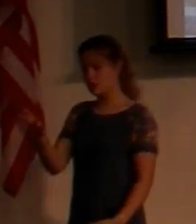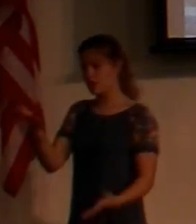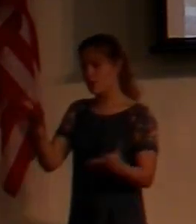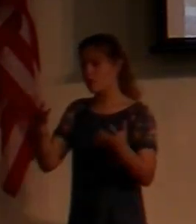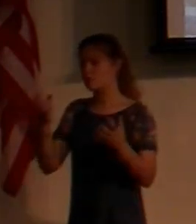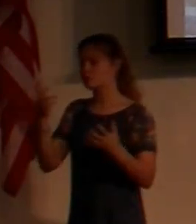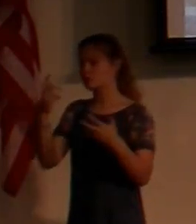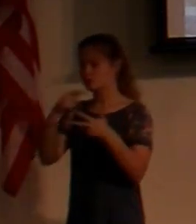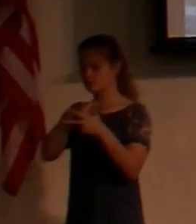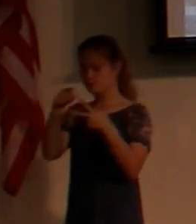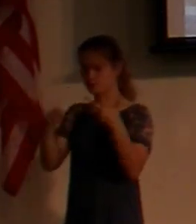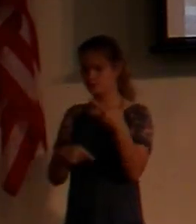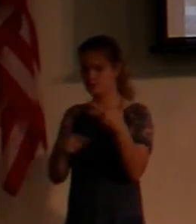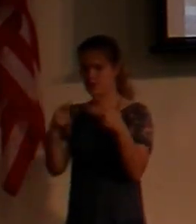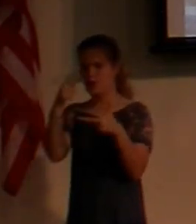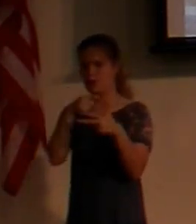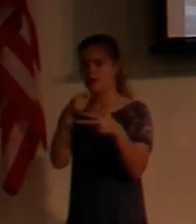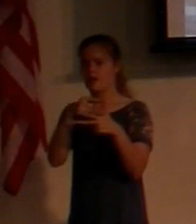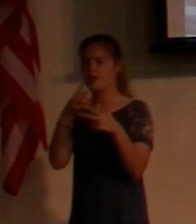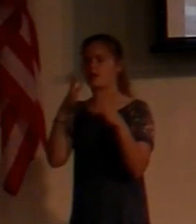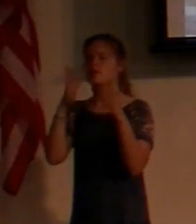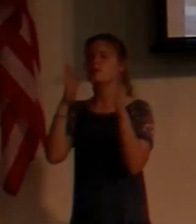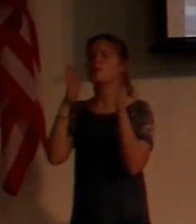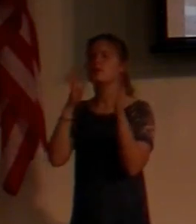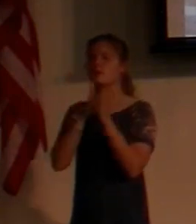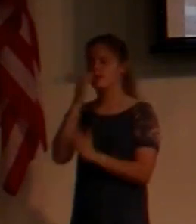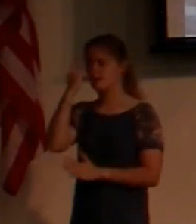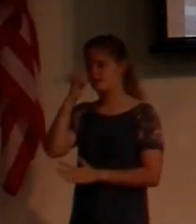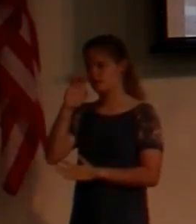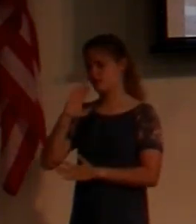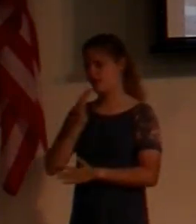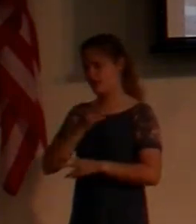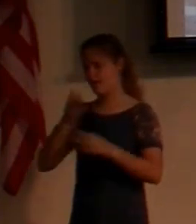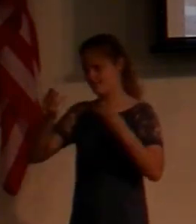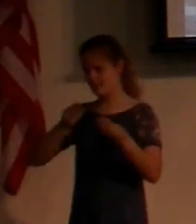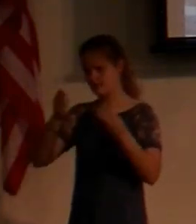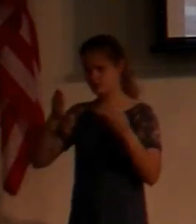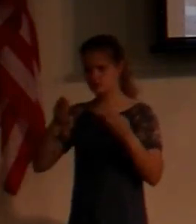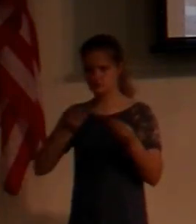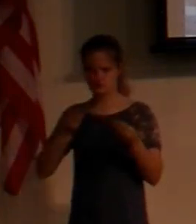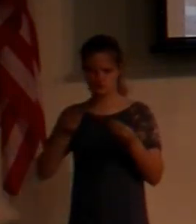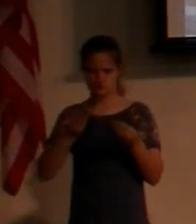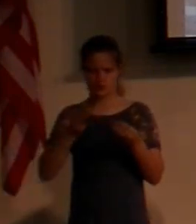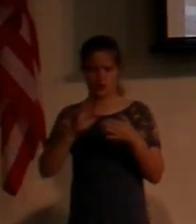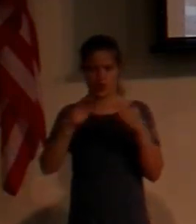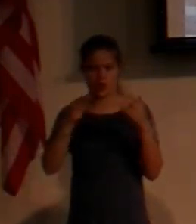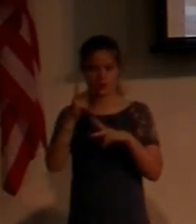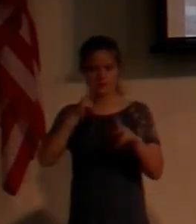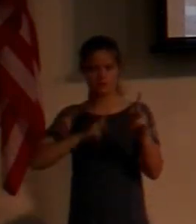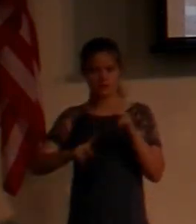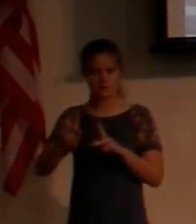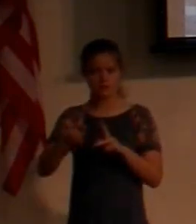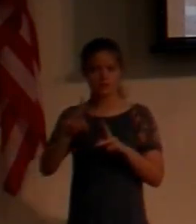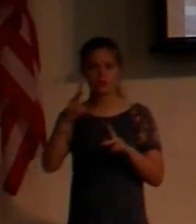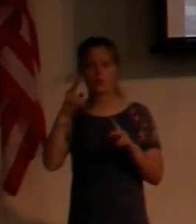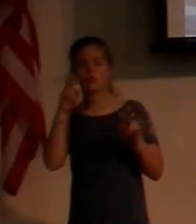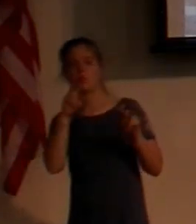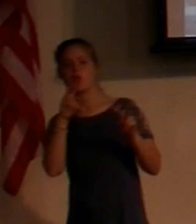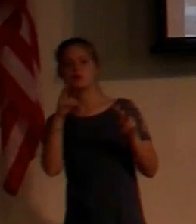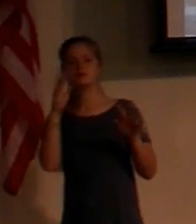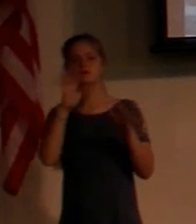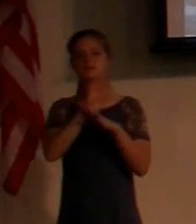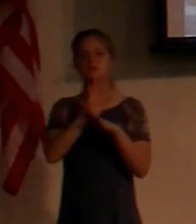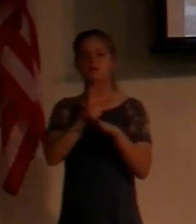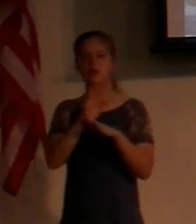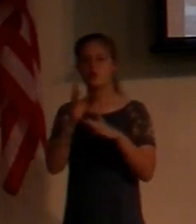do 3 things. First of all, just pray for this ministry. We need all you folks out there watching this, as well as the folks in this room, pray for this